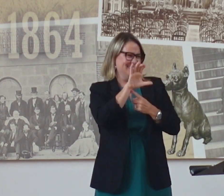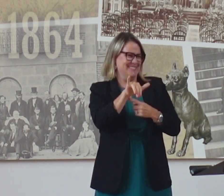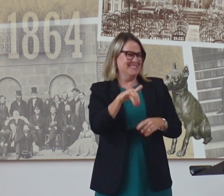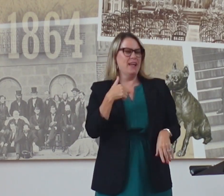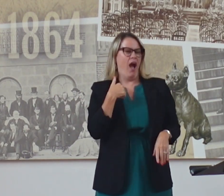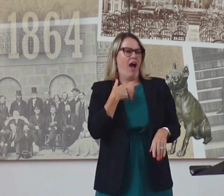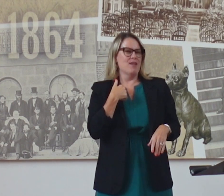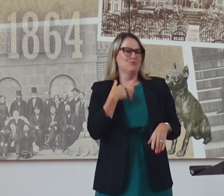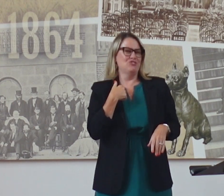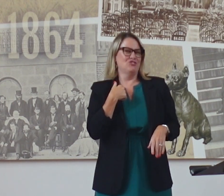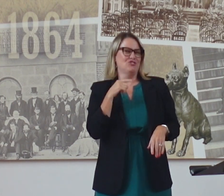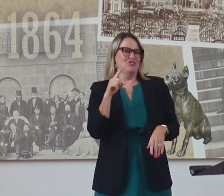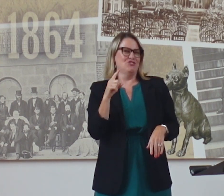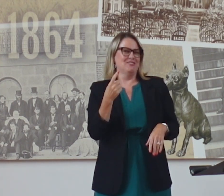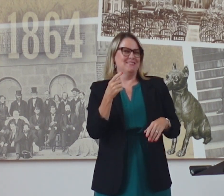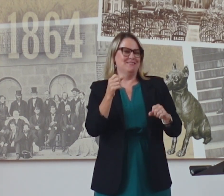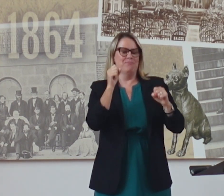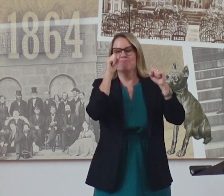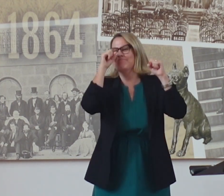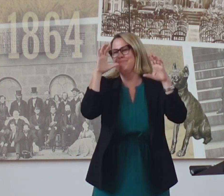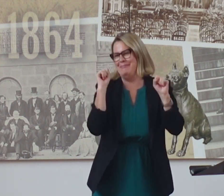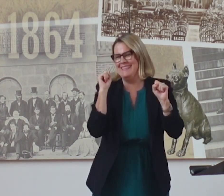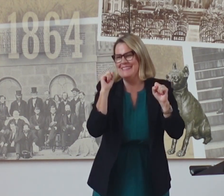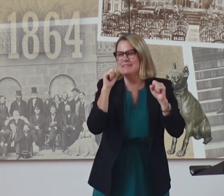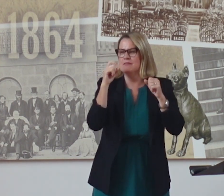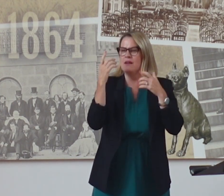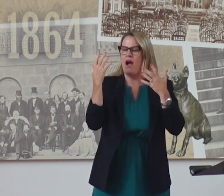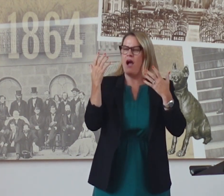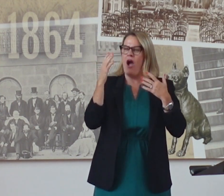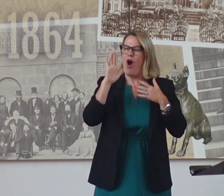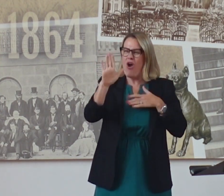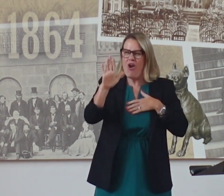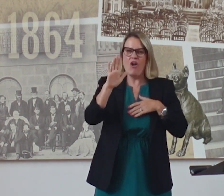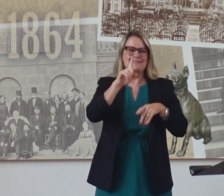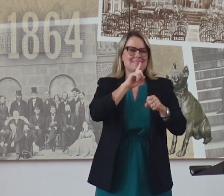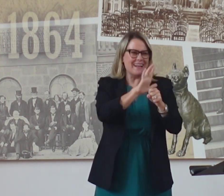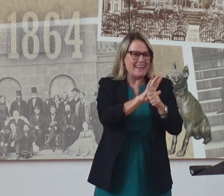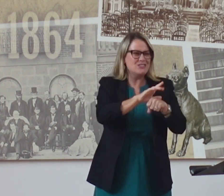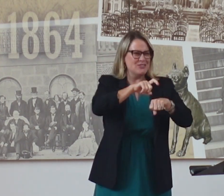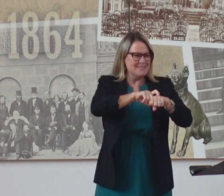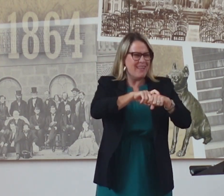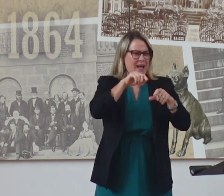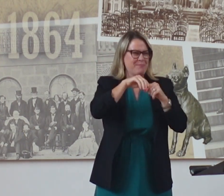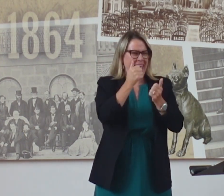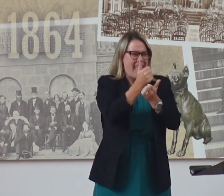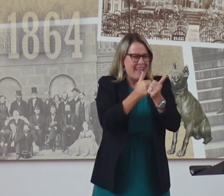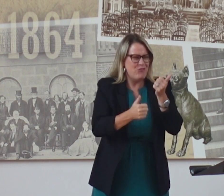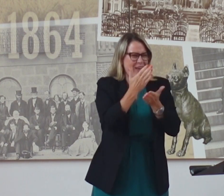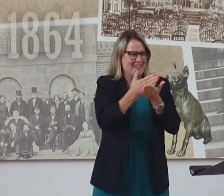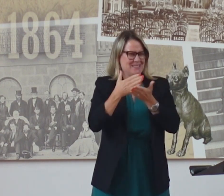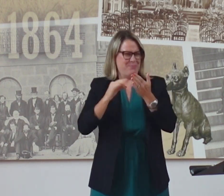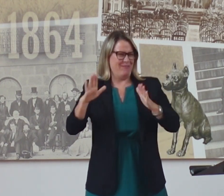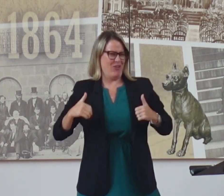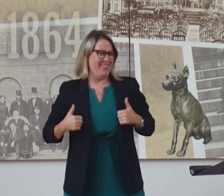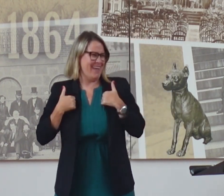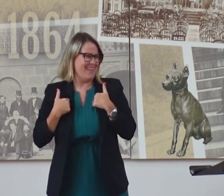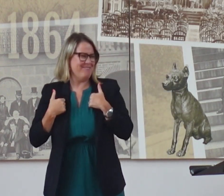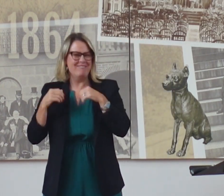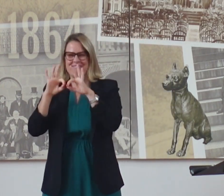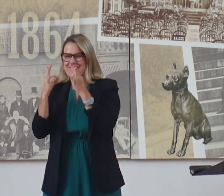about Nancy. I am just amazed about the dedication and every aspect